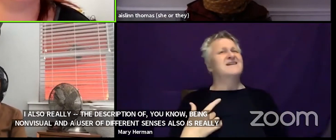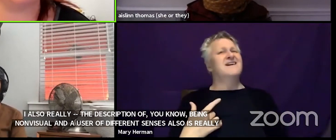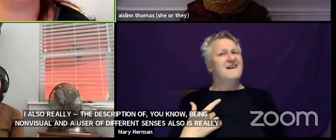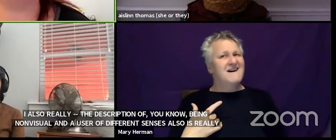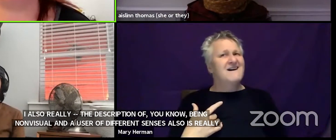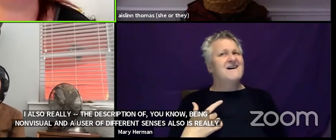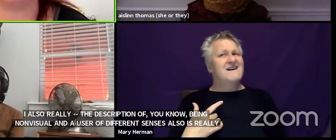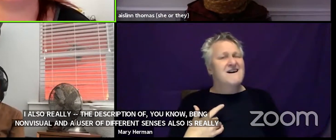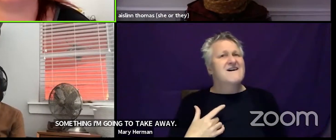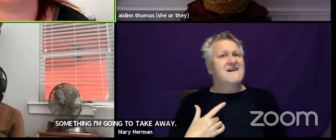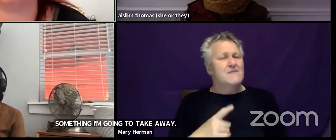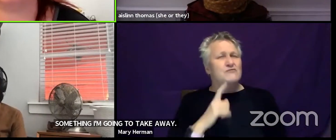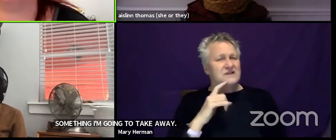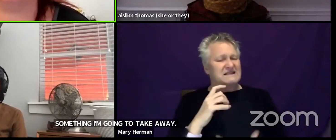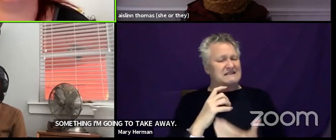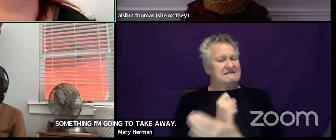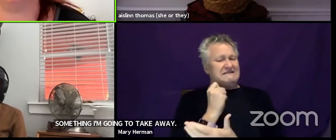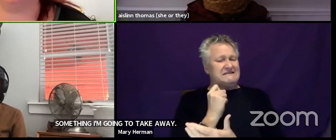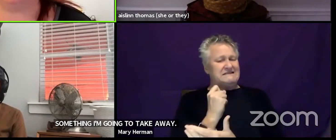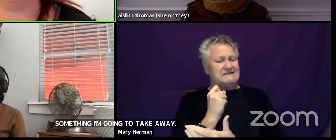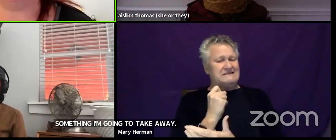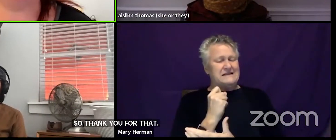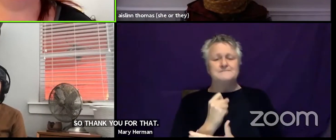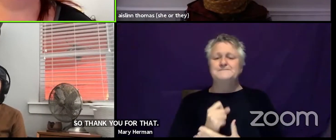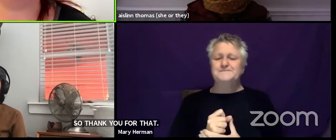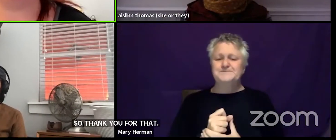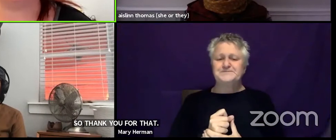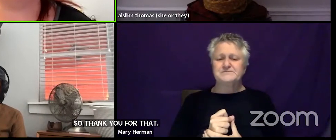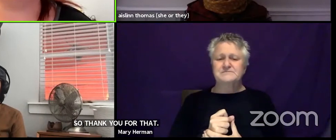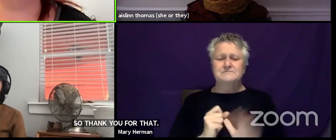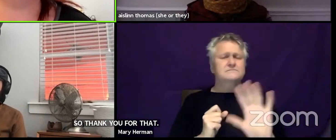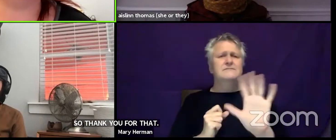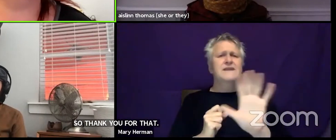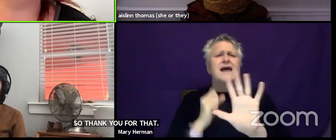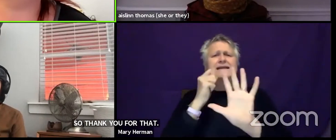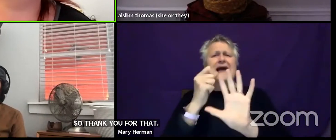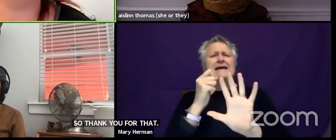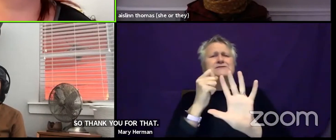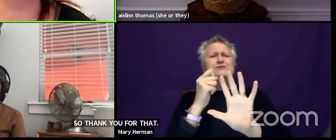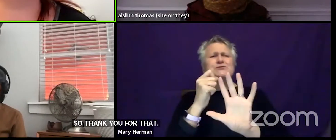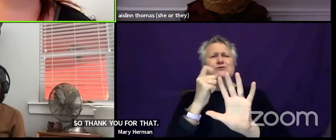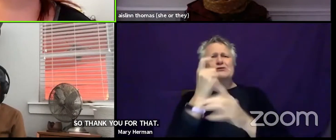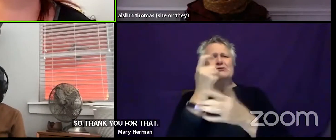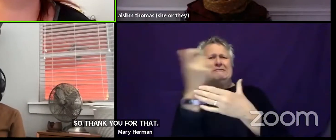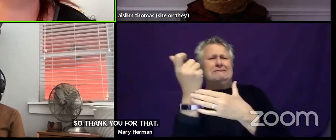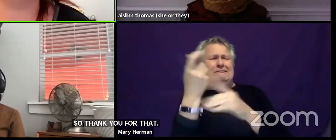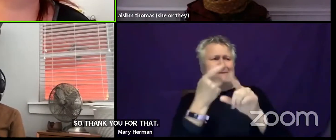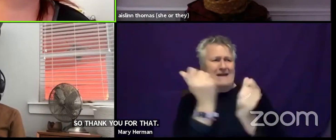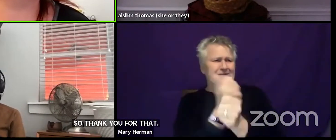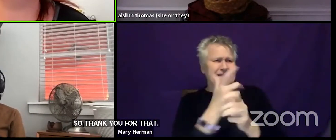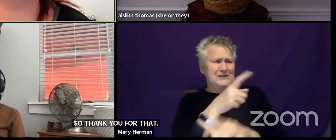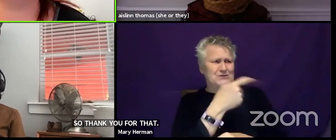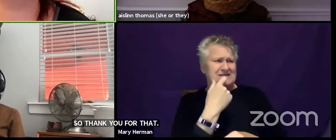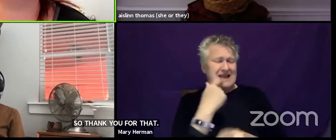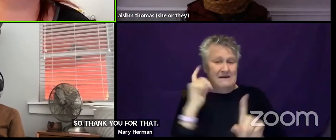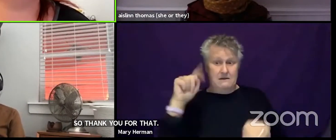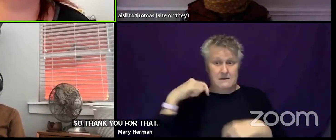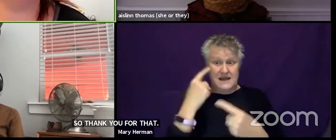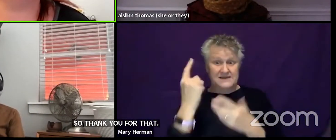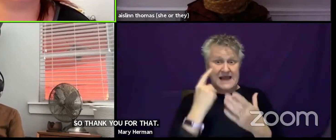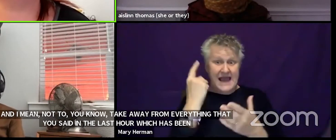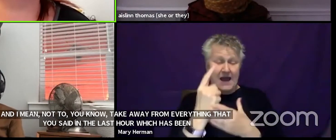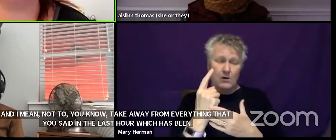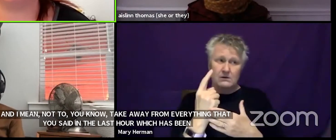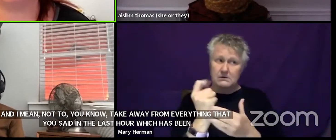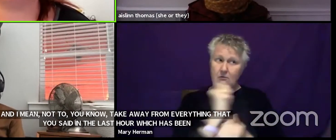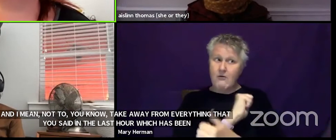So thank you for that. And I mean, I'm not to, take away from everything that you said in the last hour, which has been absolutely incredible. But